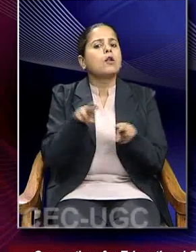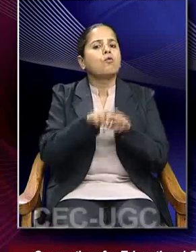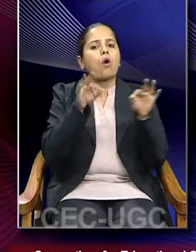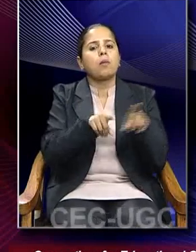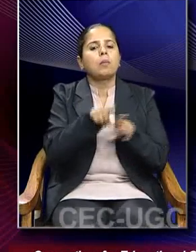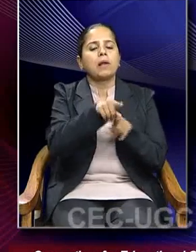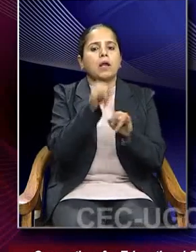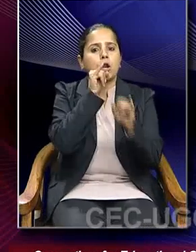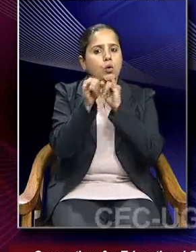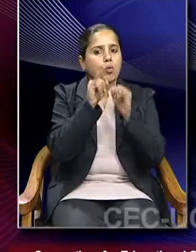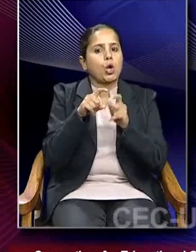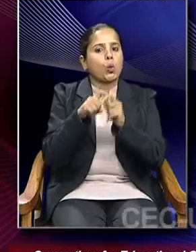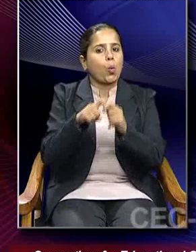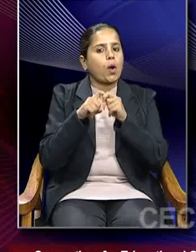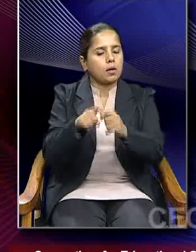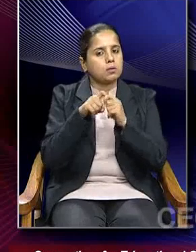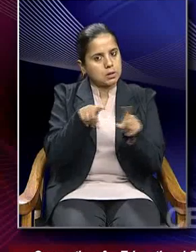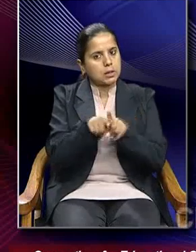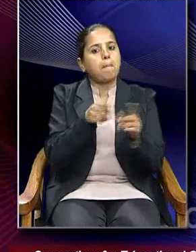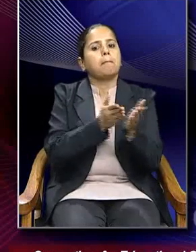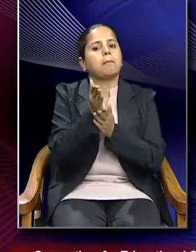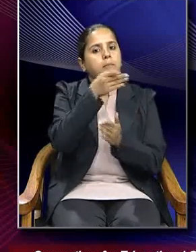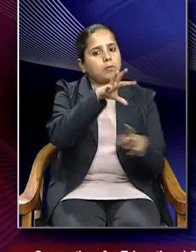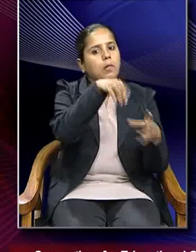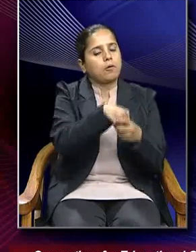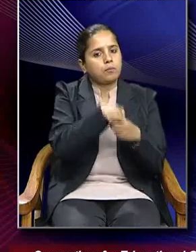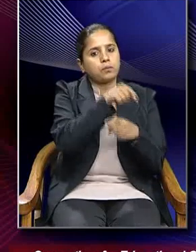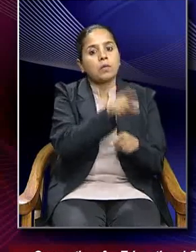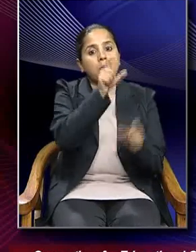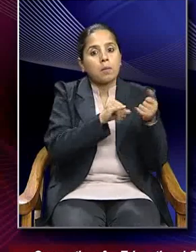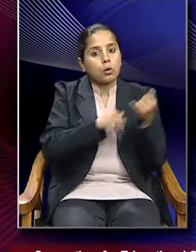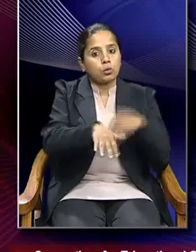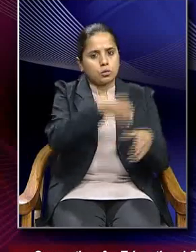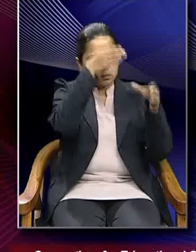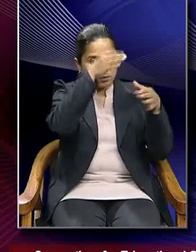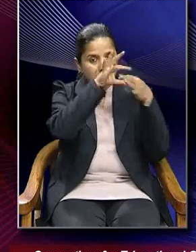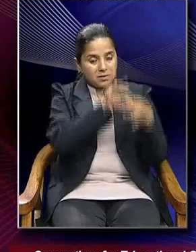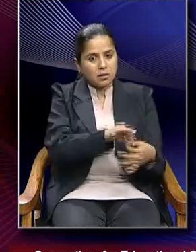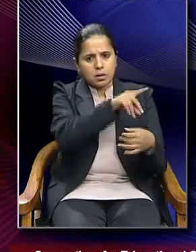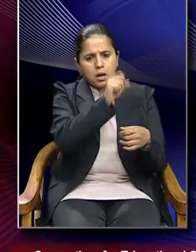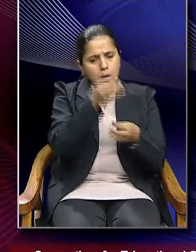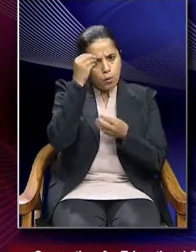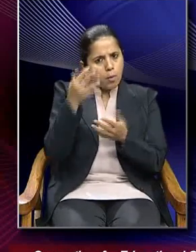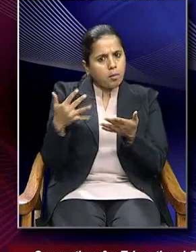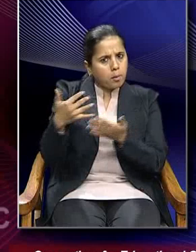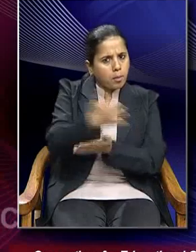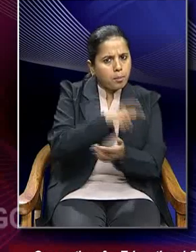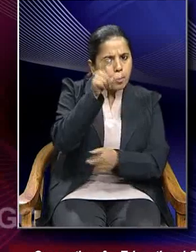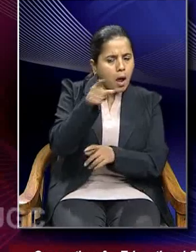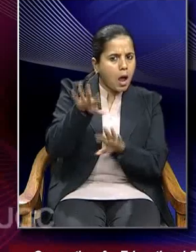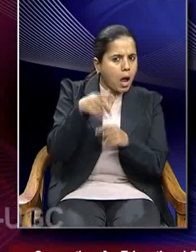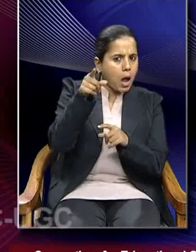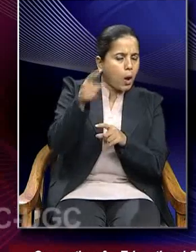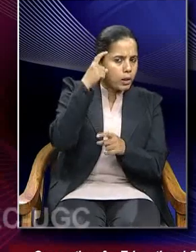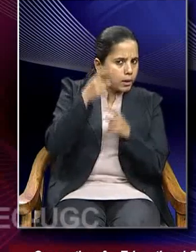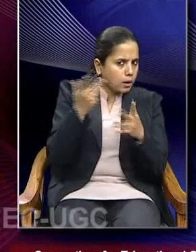or questionnaire that provide a sociologist with information about how people act or